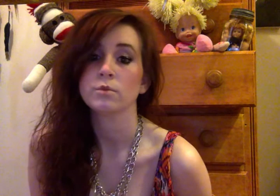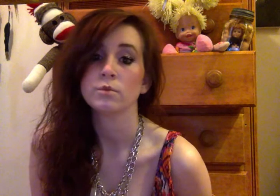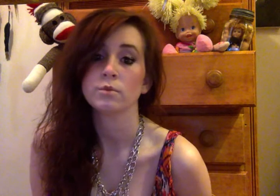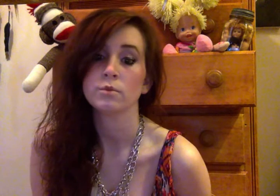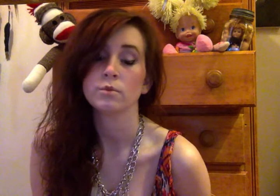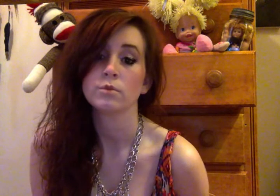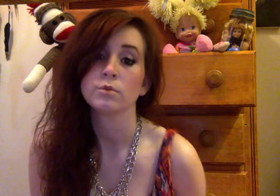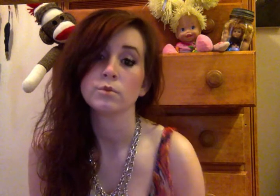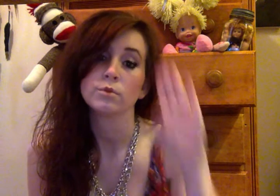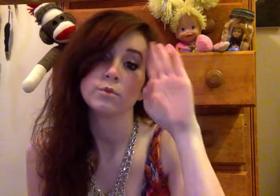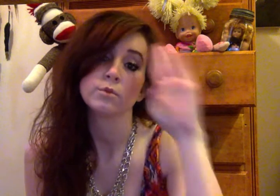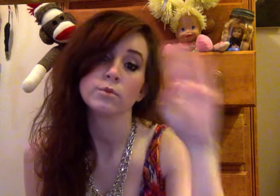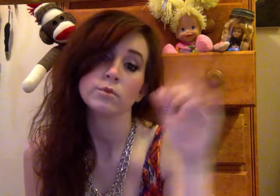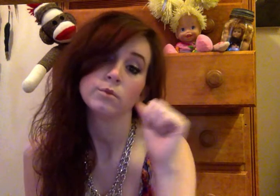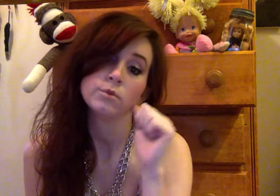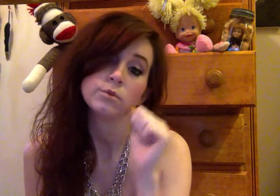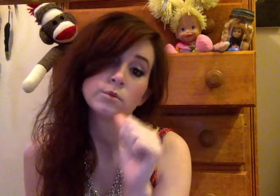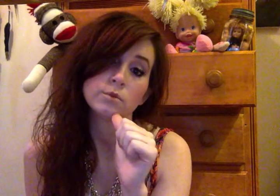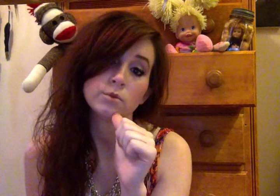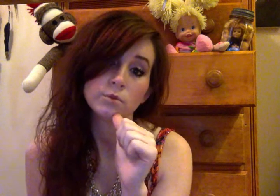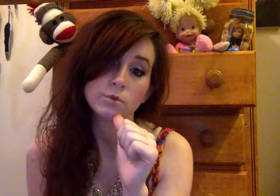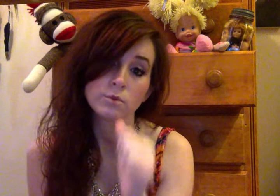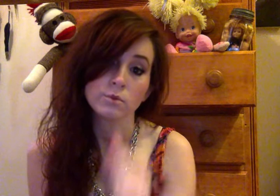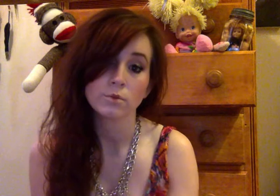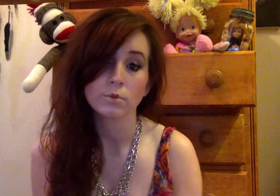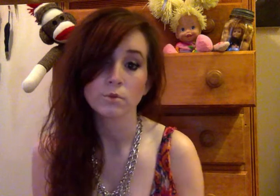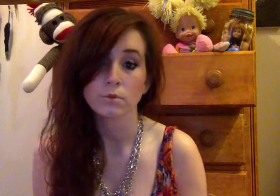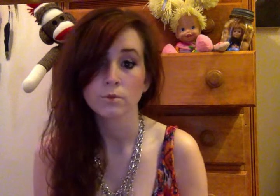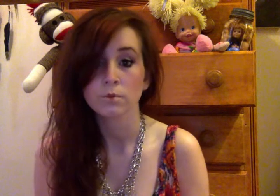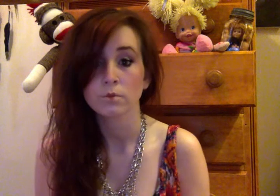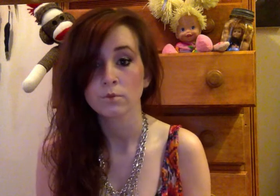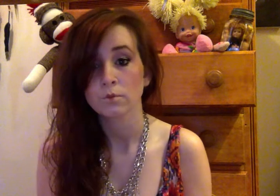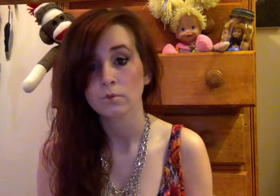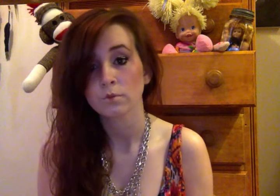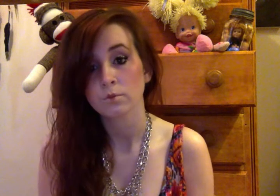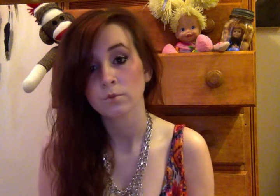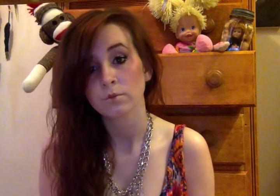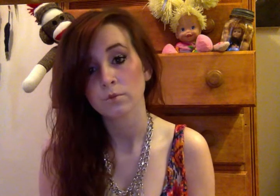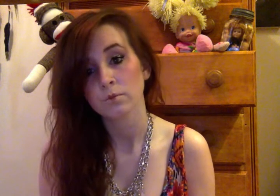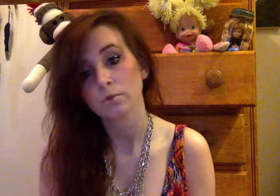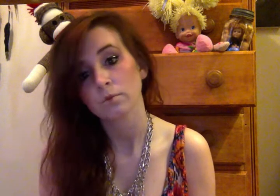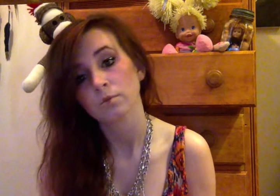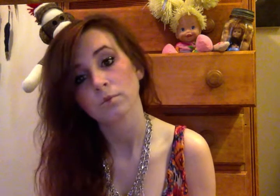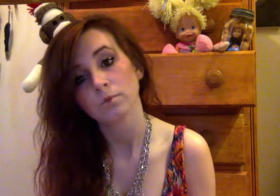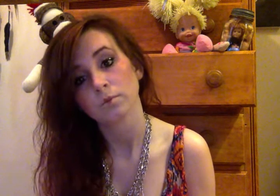Hey girl Hey girl